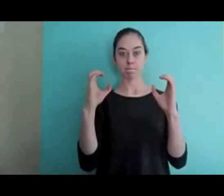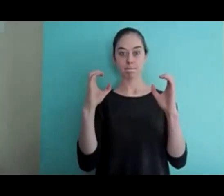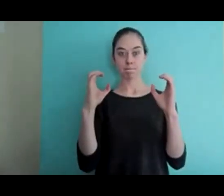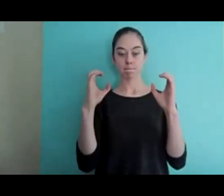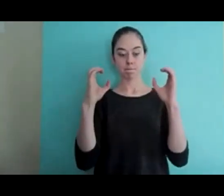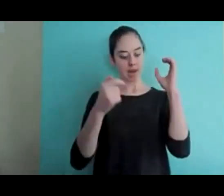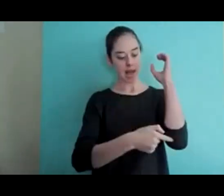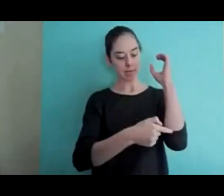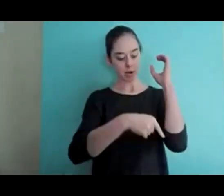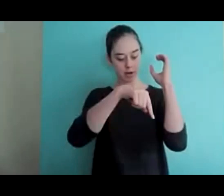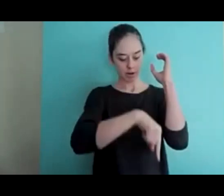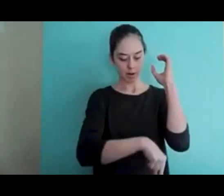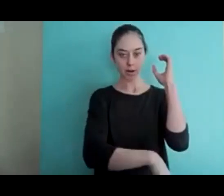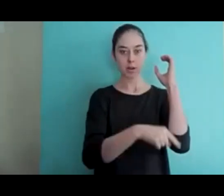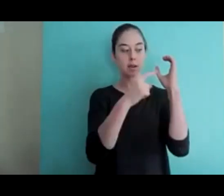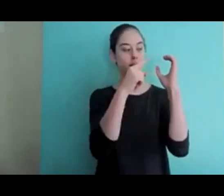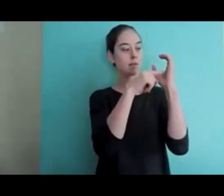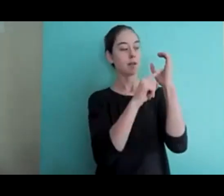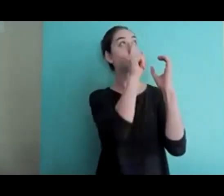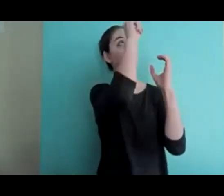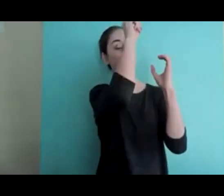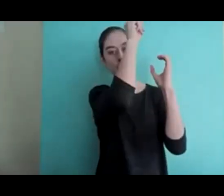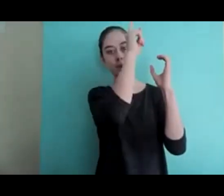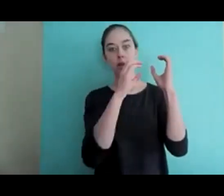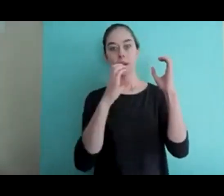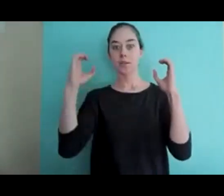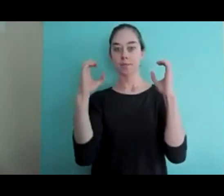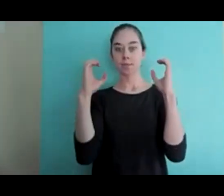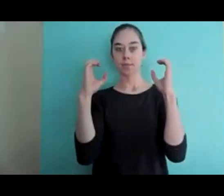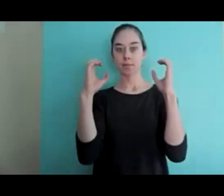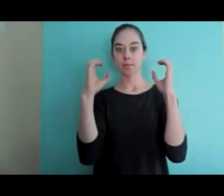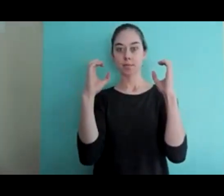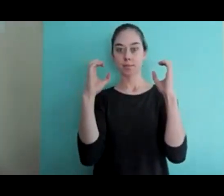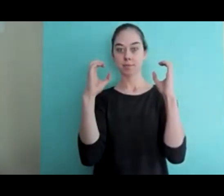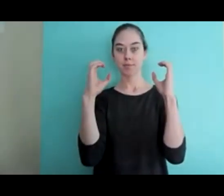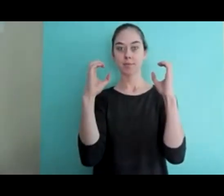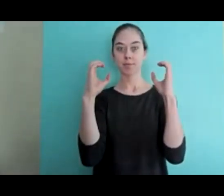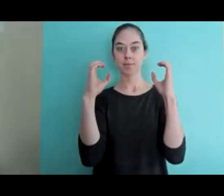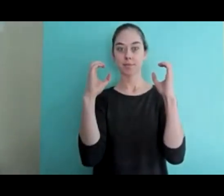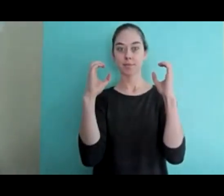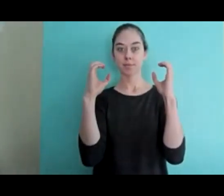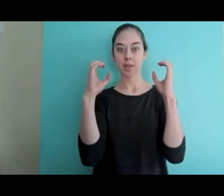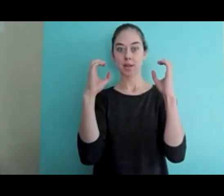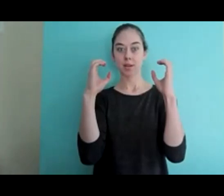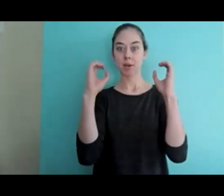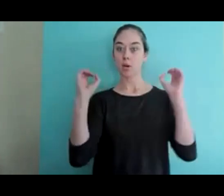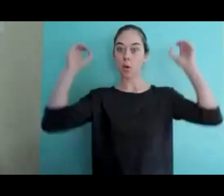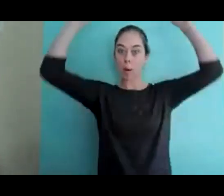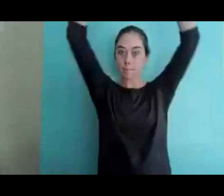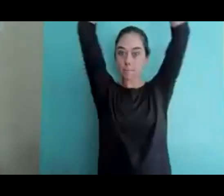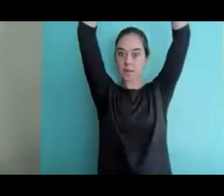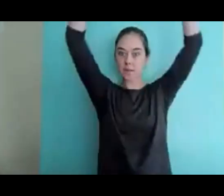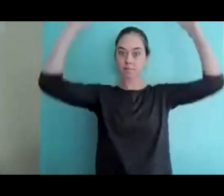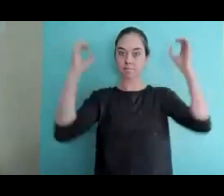our elbows down to the floor like this. And then we're going to punch overhead press.